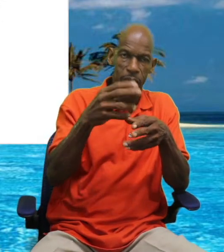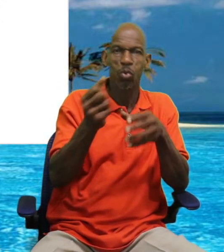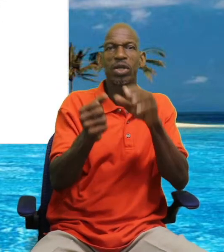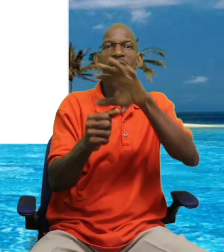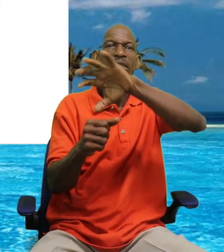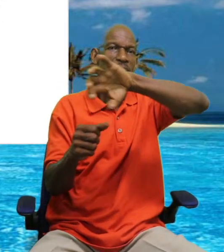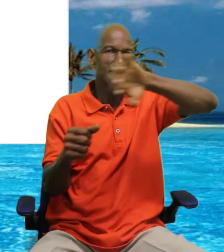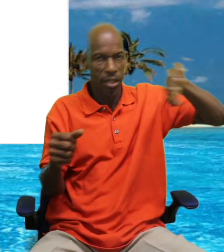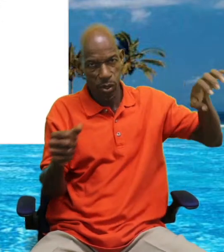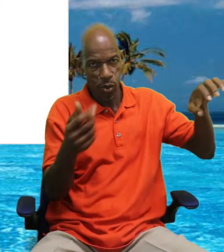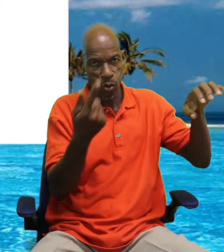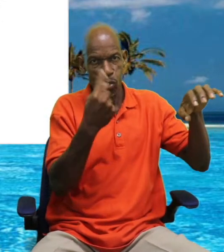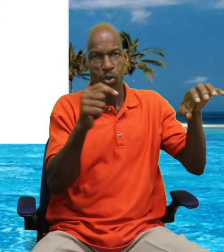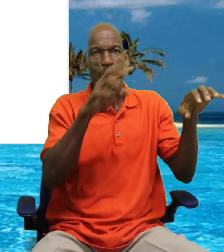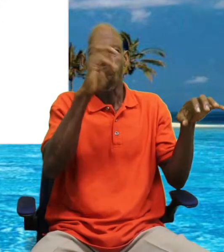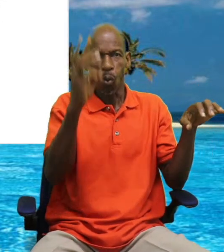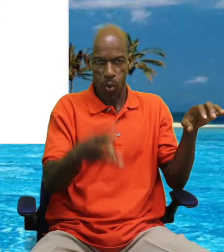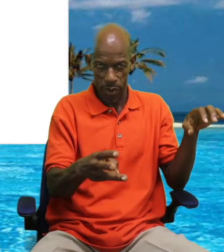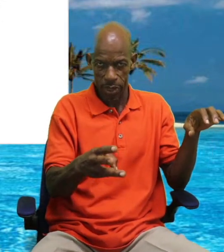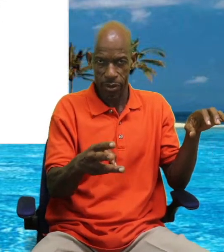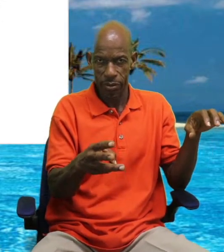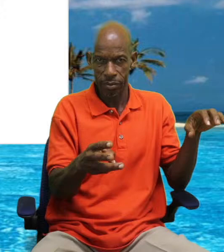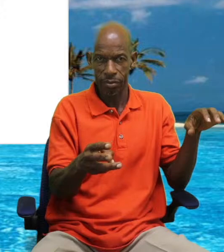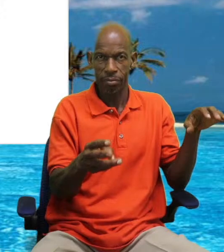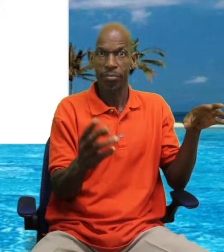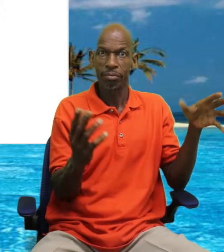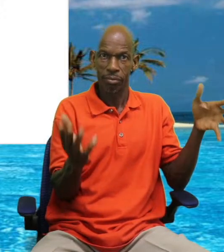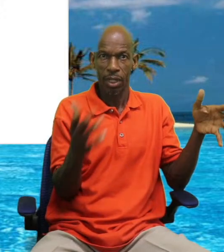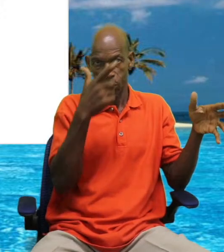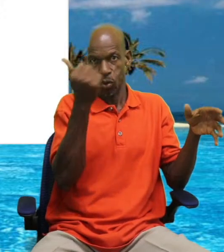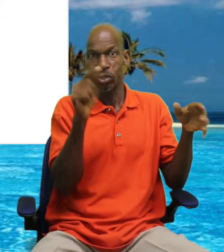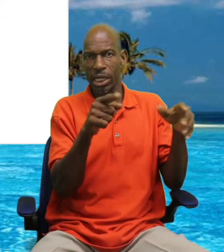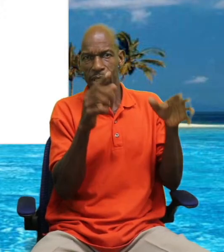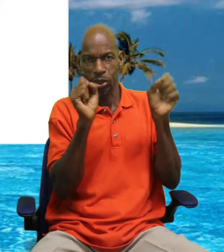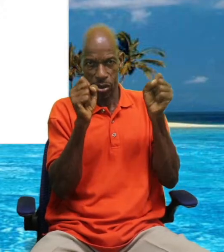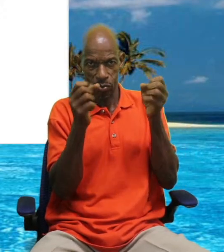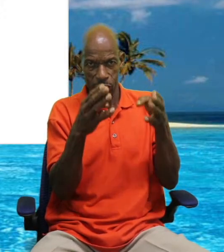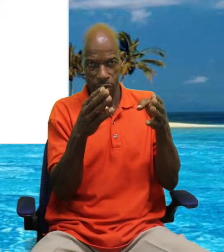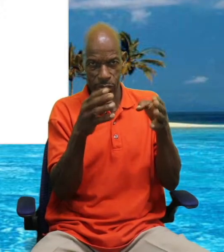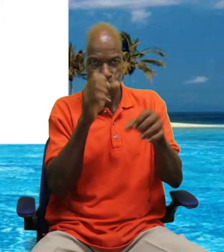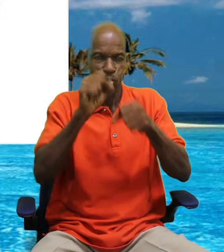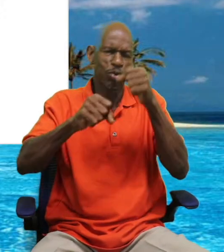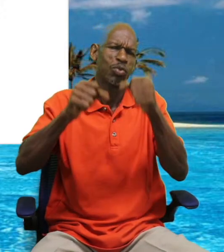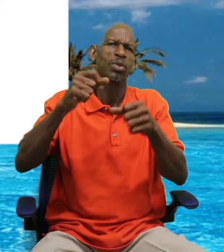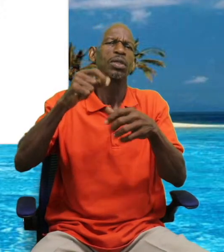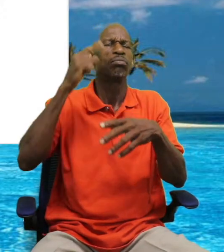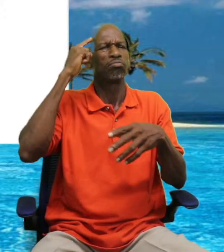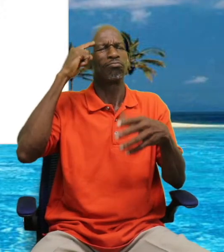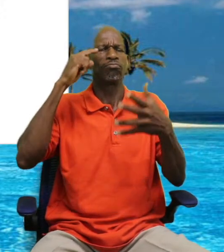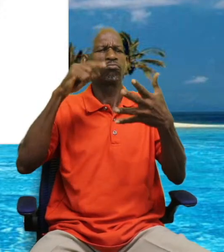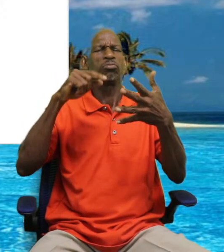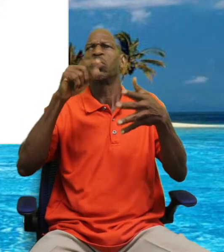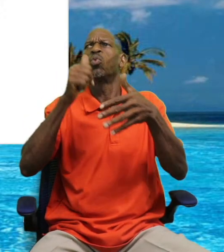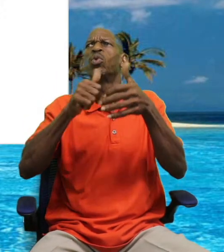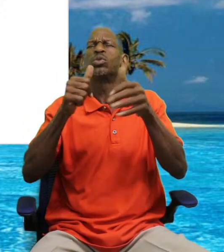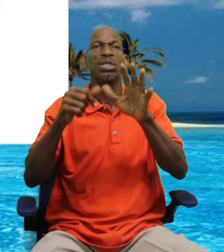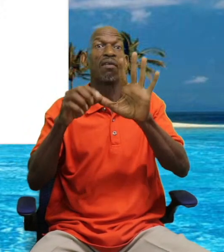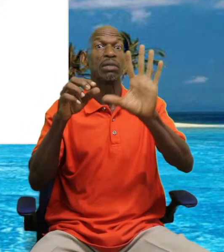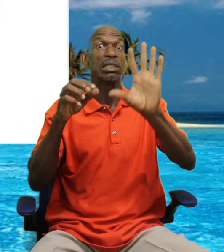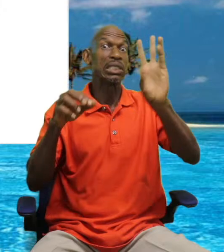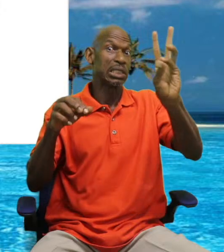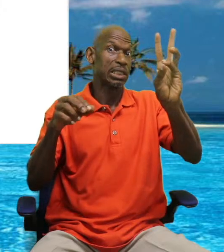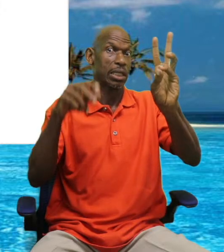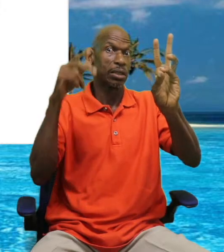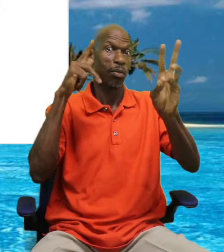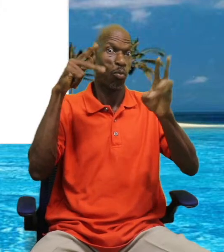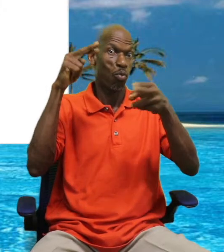in our sentence. So we have to decide which one of these pronouns we're going to use.